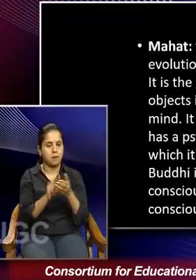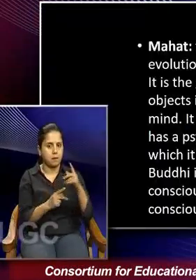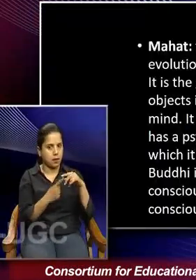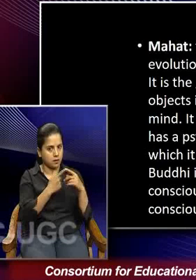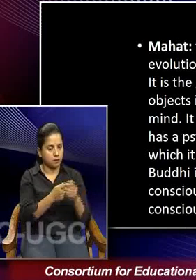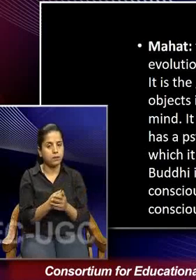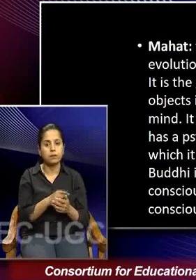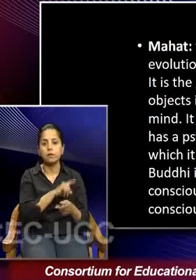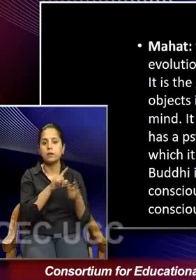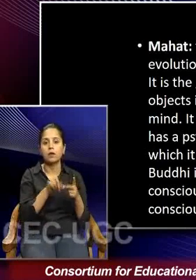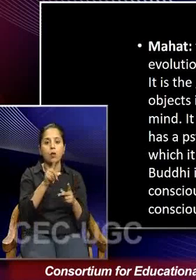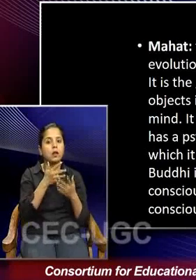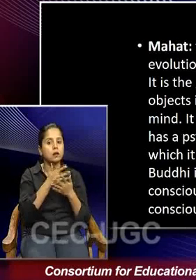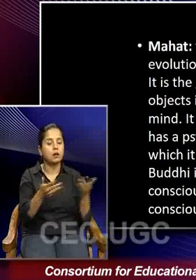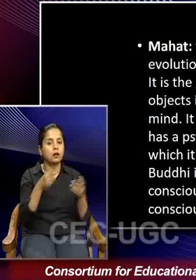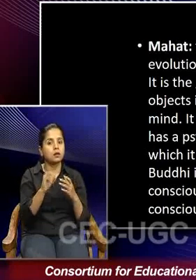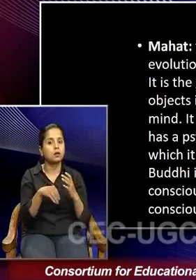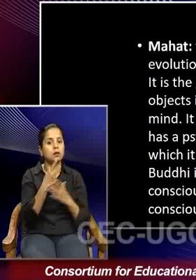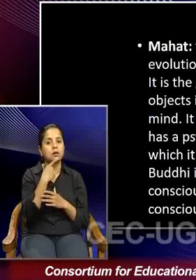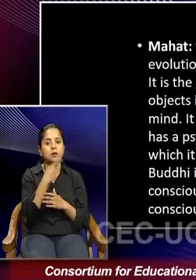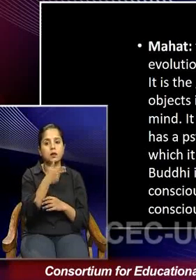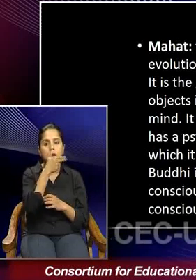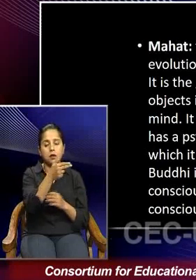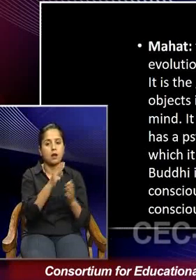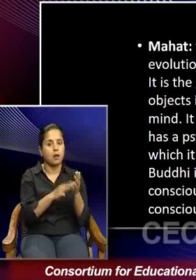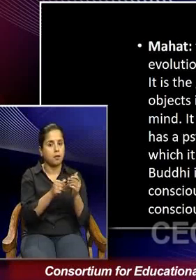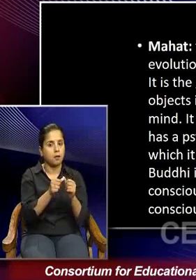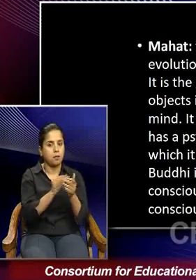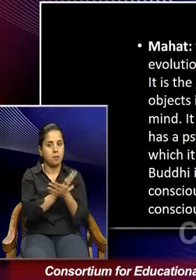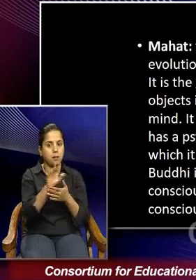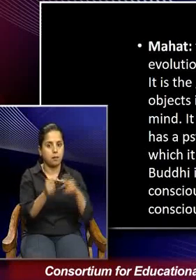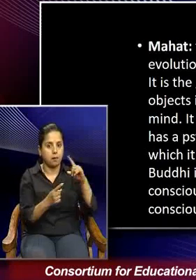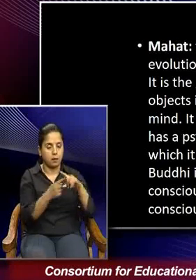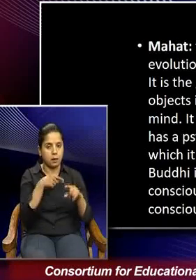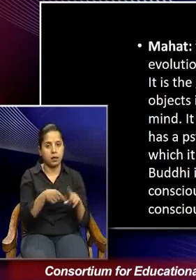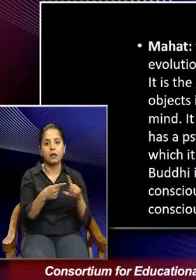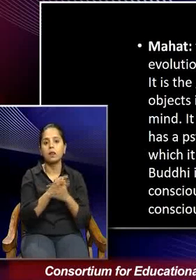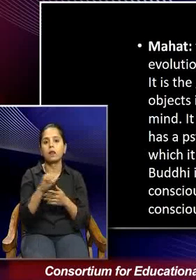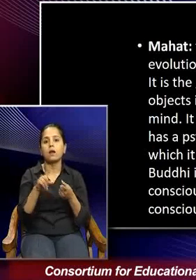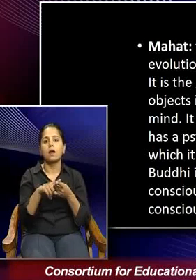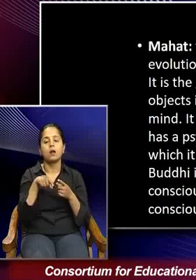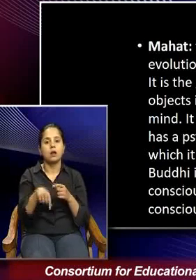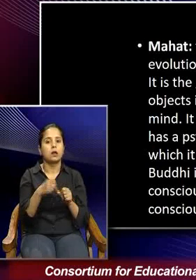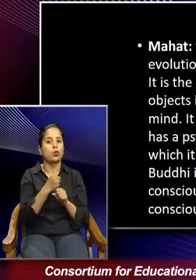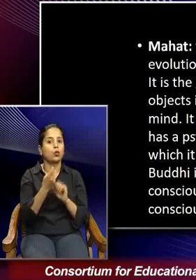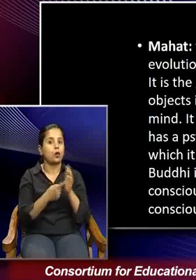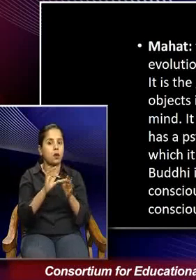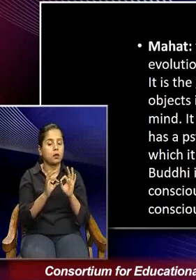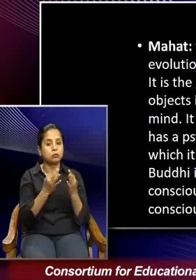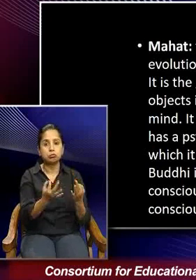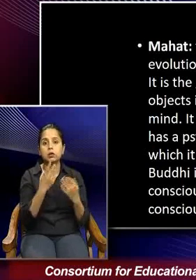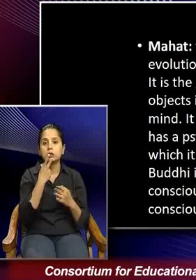The first product of the evolution is called Mahat, the great. It is the germ of